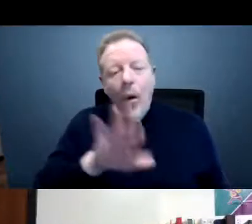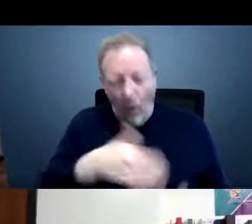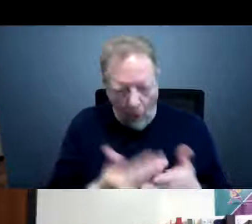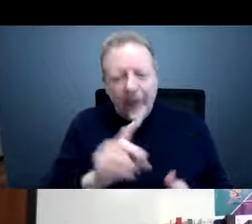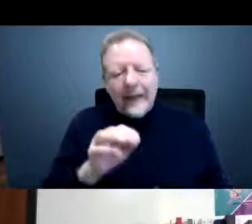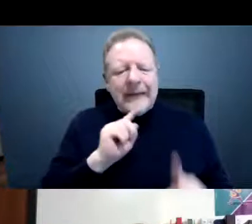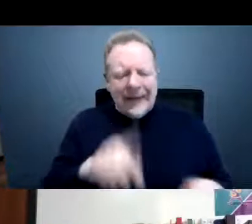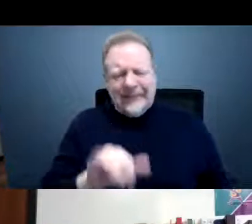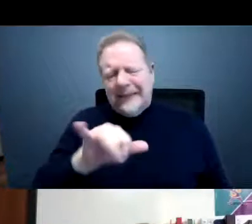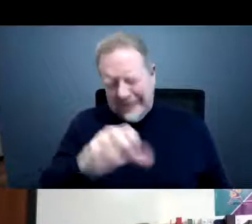yes eventually.